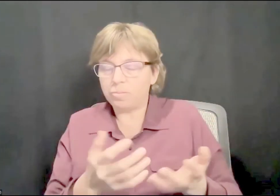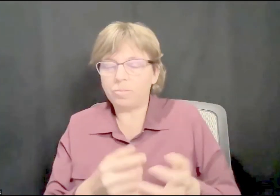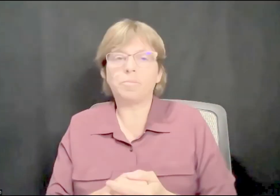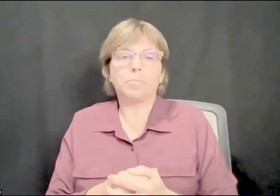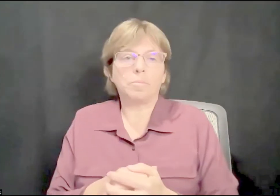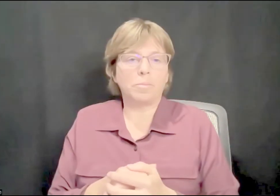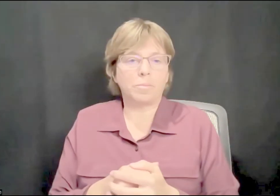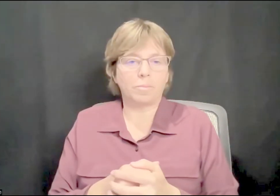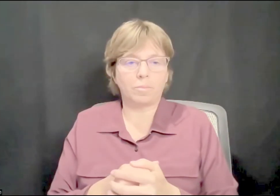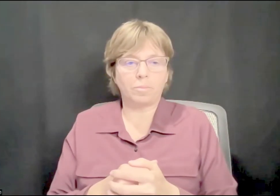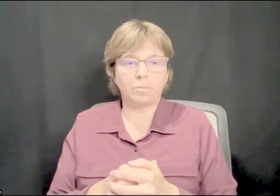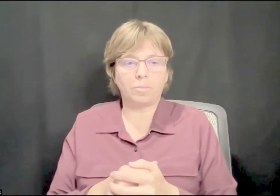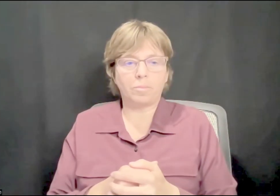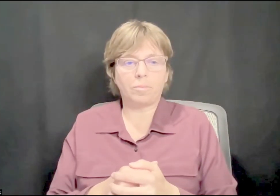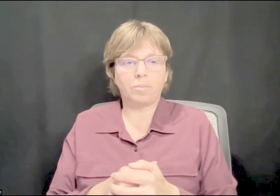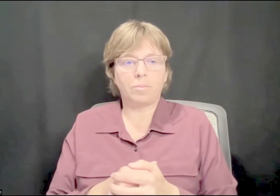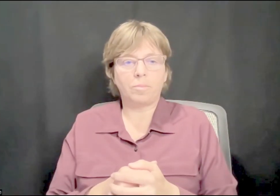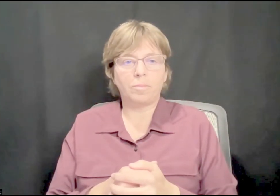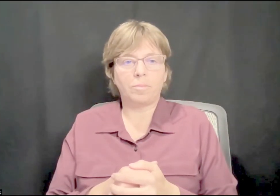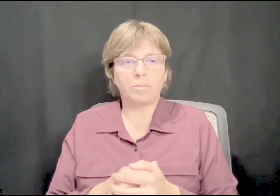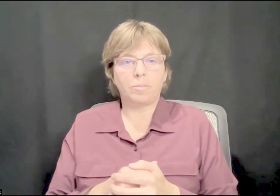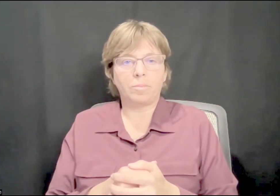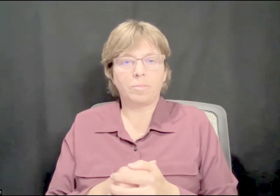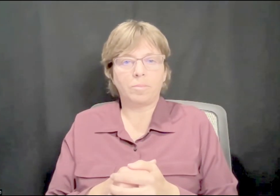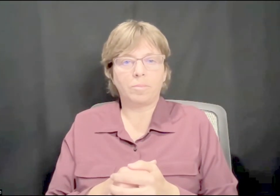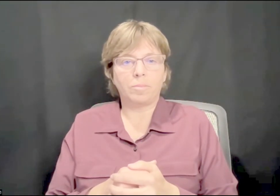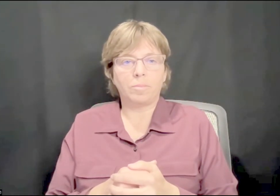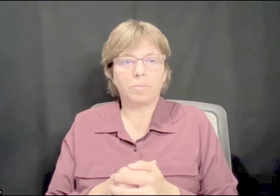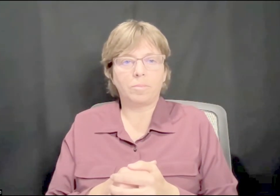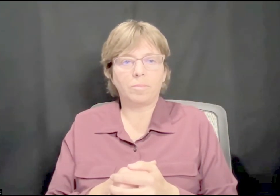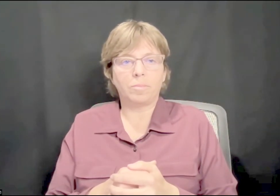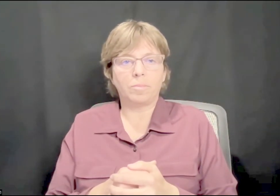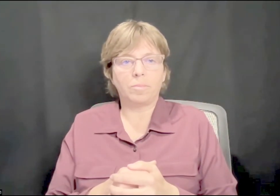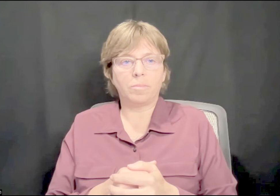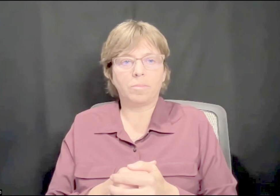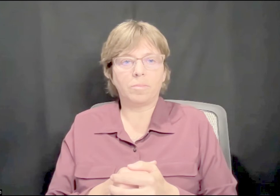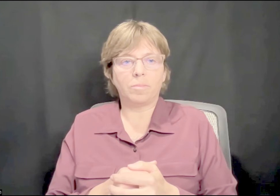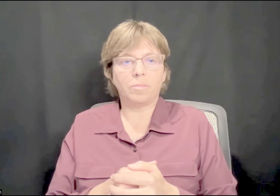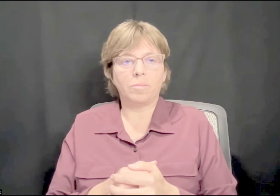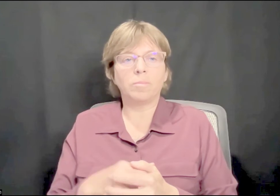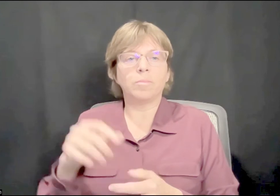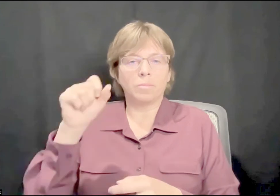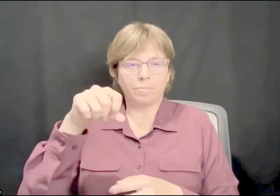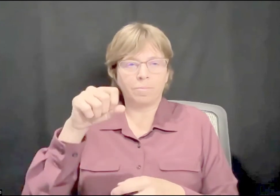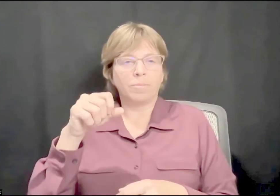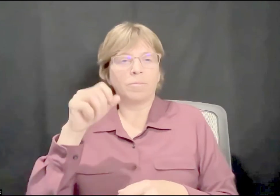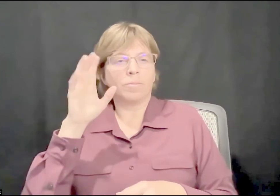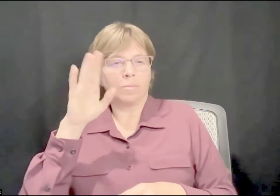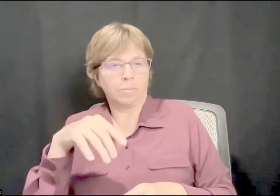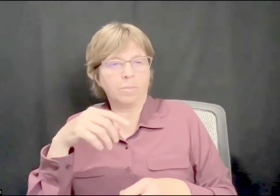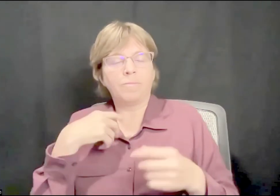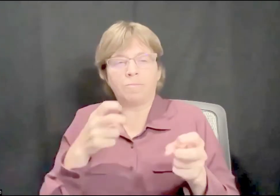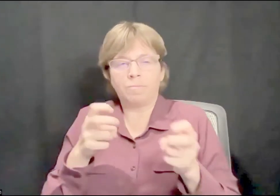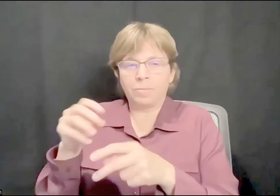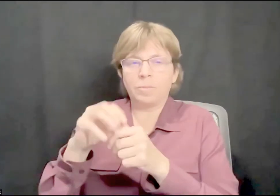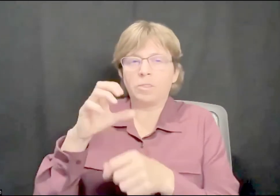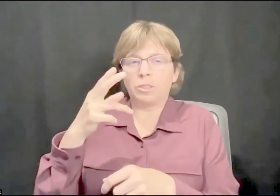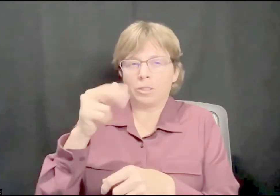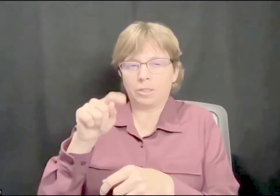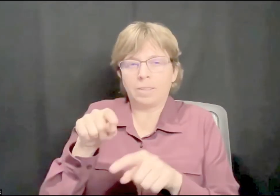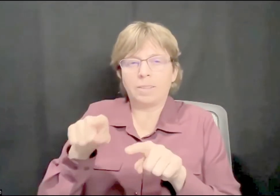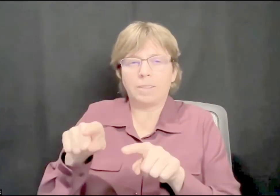Well, I would just say that, we did put in the chat, for people who don't have internet, calling 211 is a way to